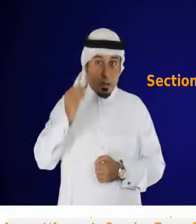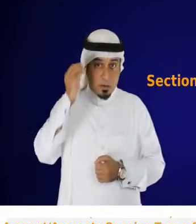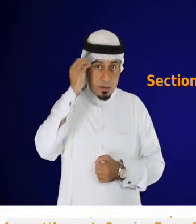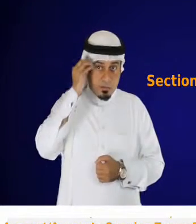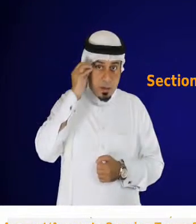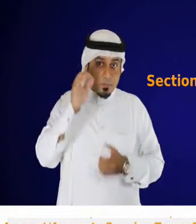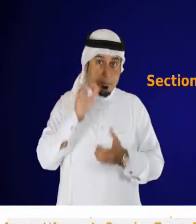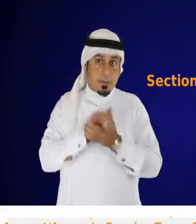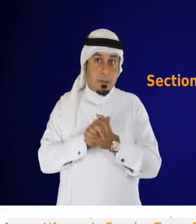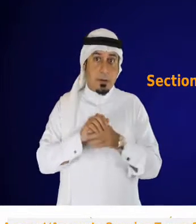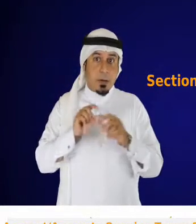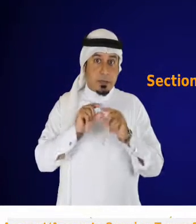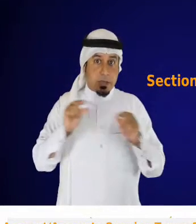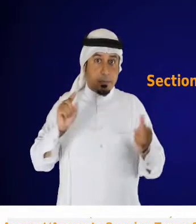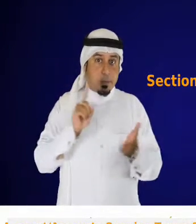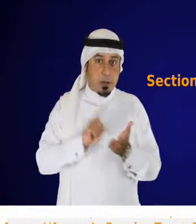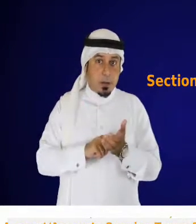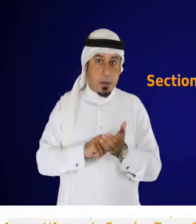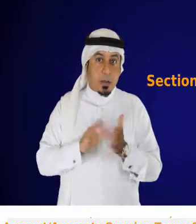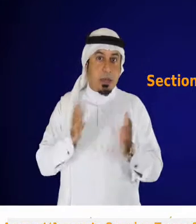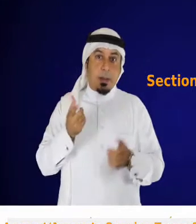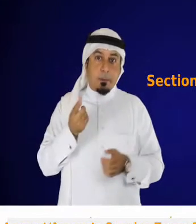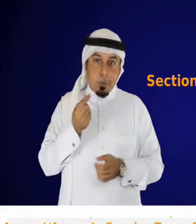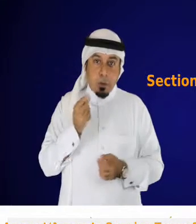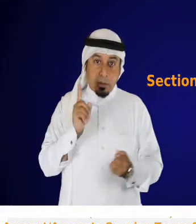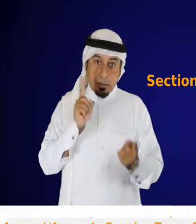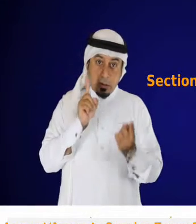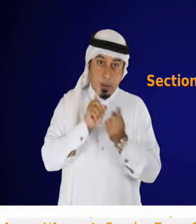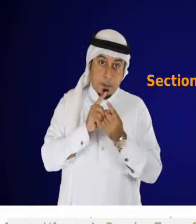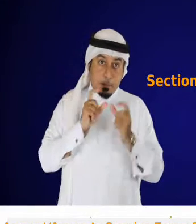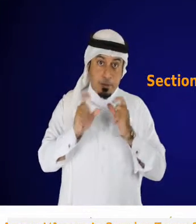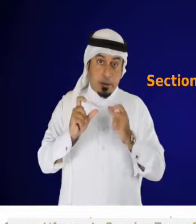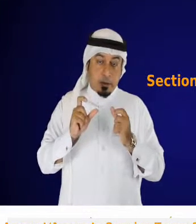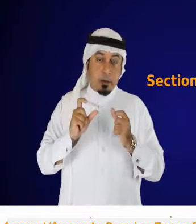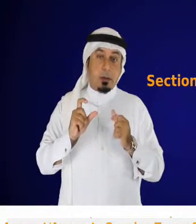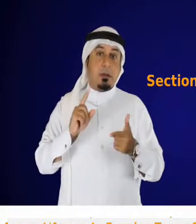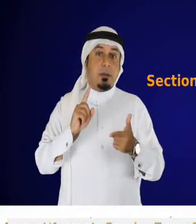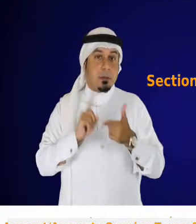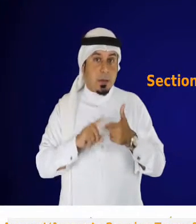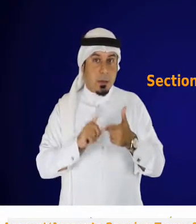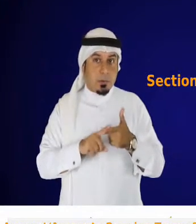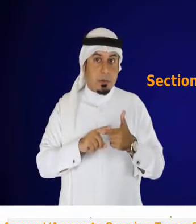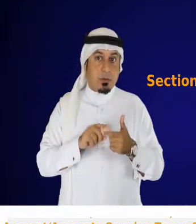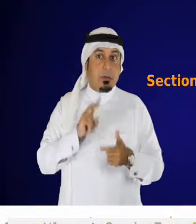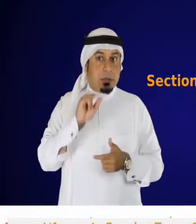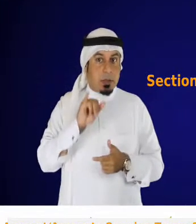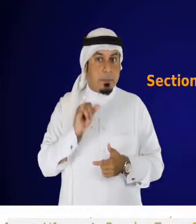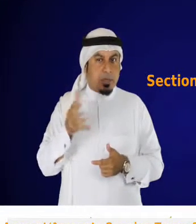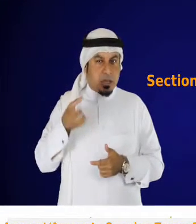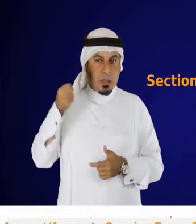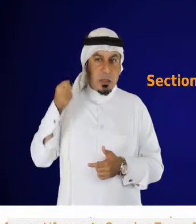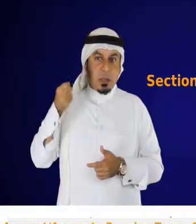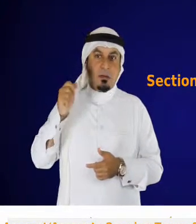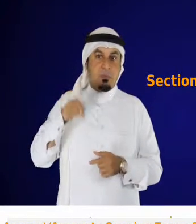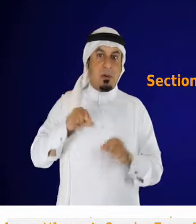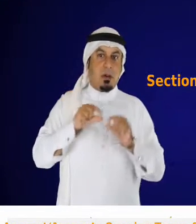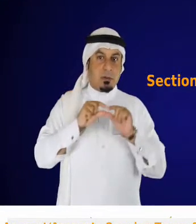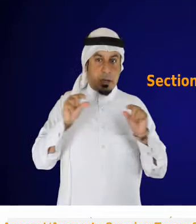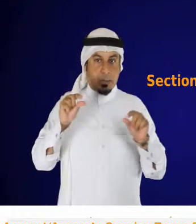Seven. The bank may refrain from carrying out instructions not received in writing in form of a written document bears the same